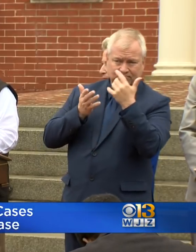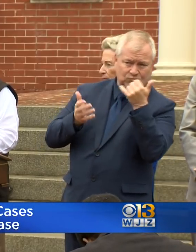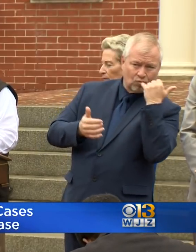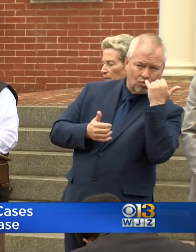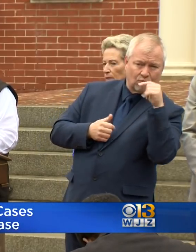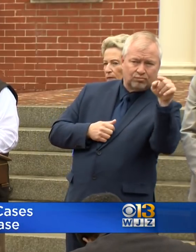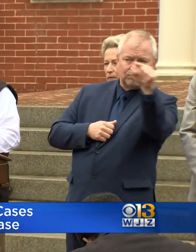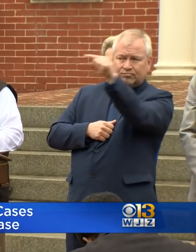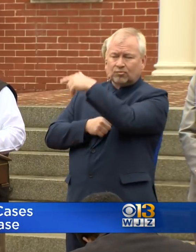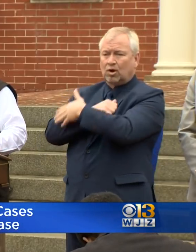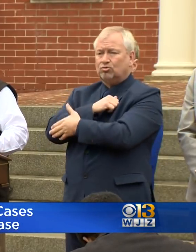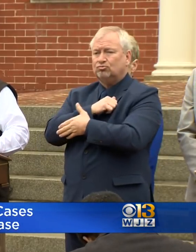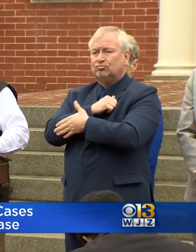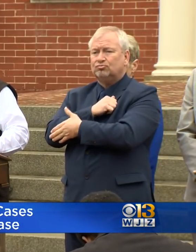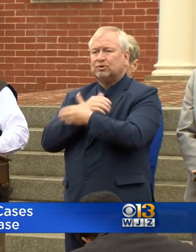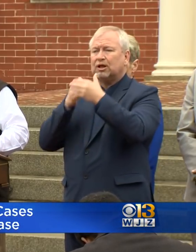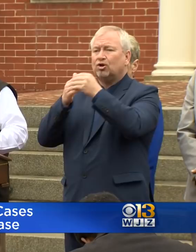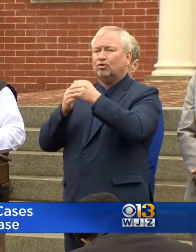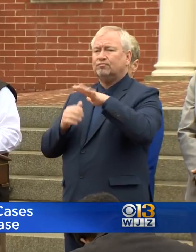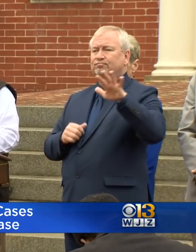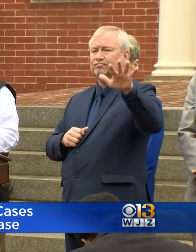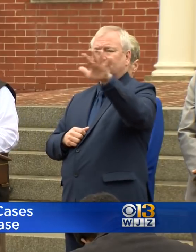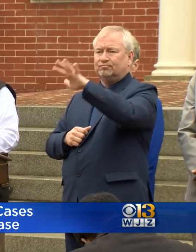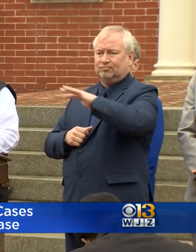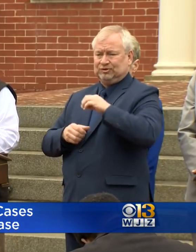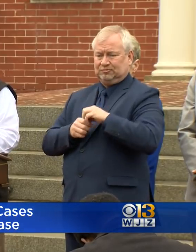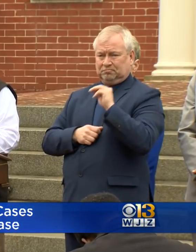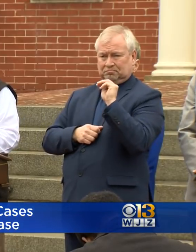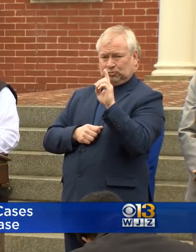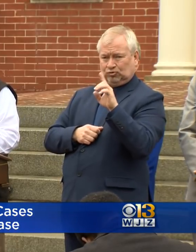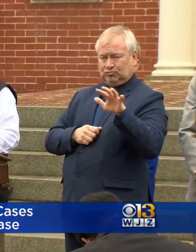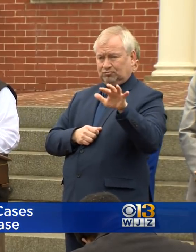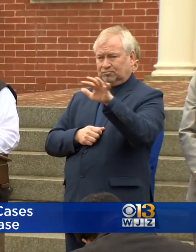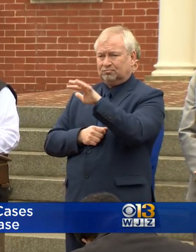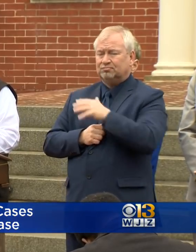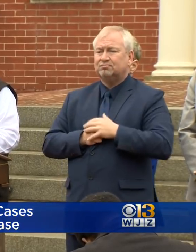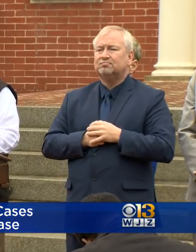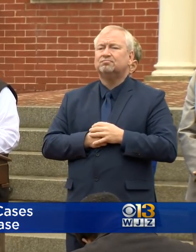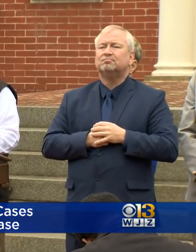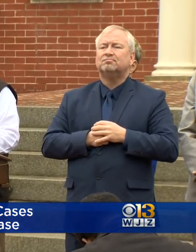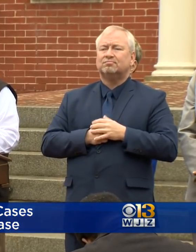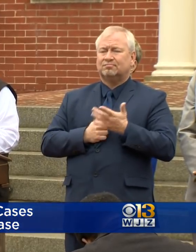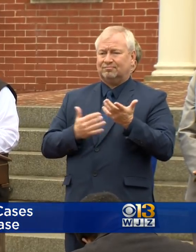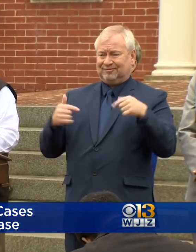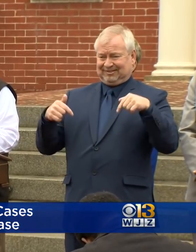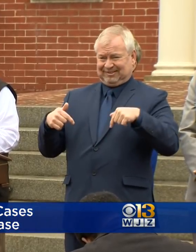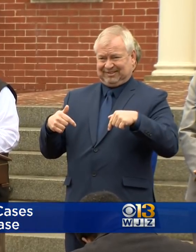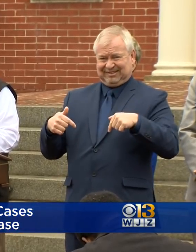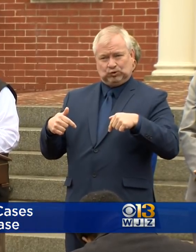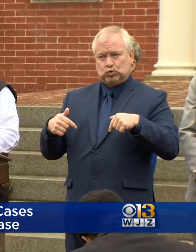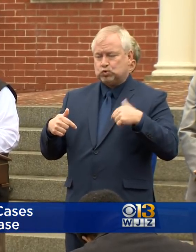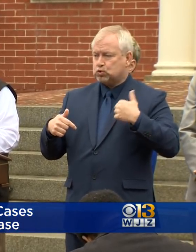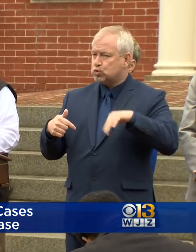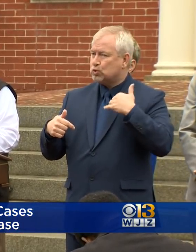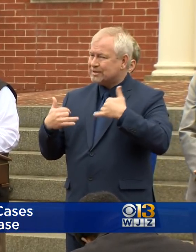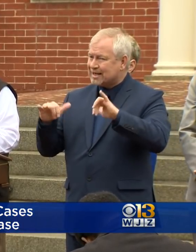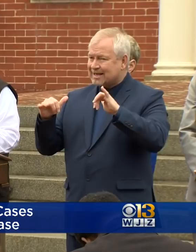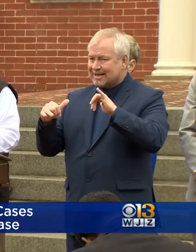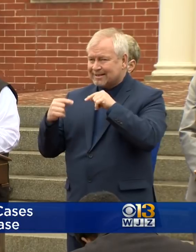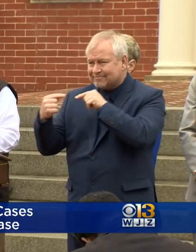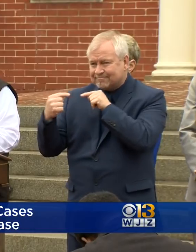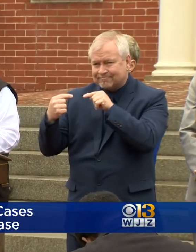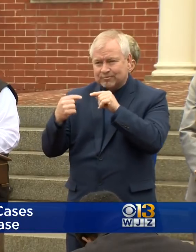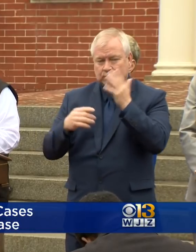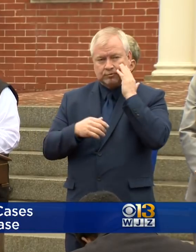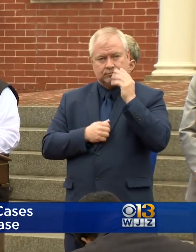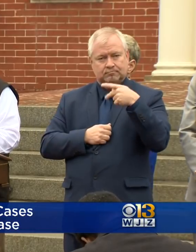leaders from across Maryland. This fight against this global pandemic is a race